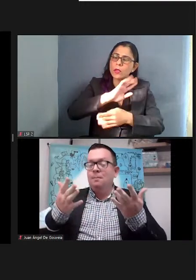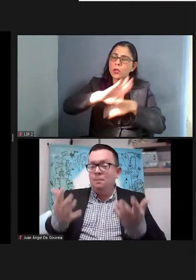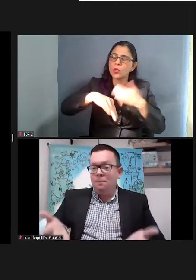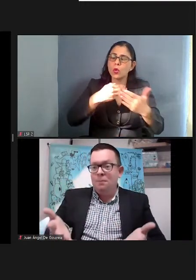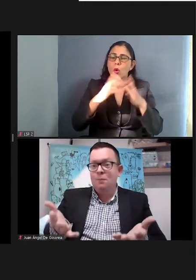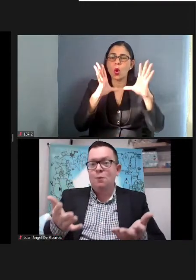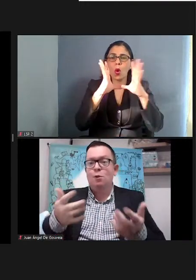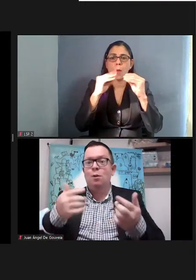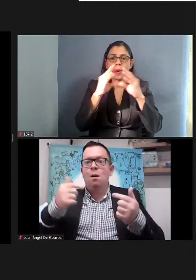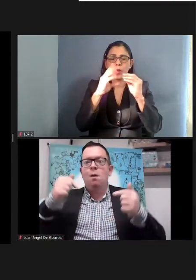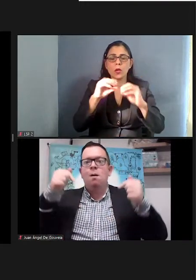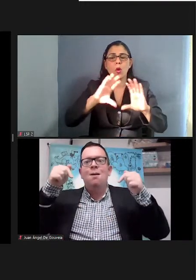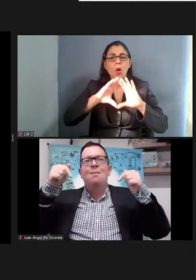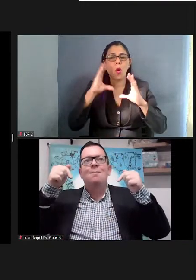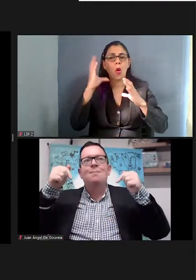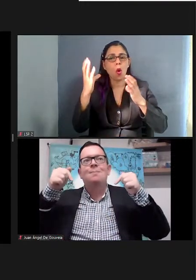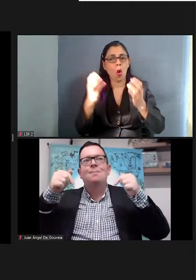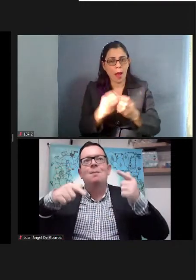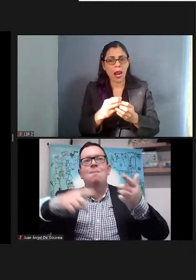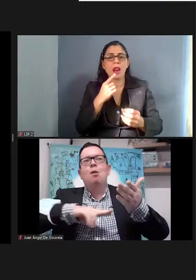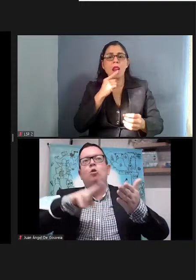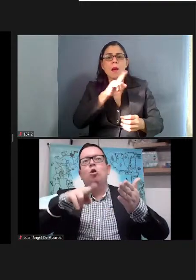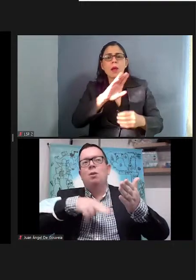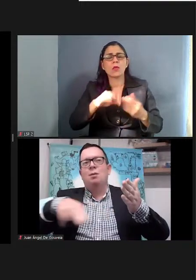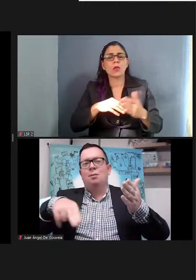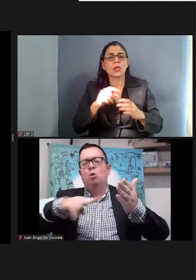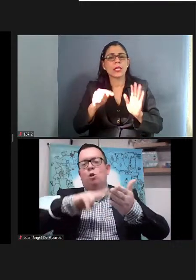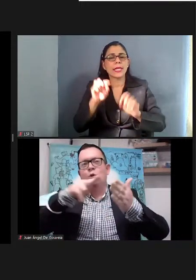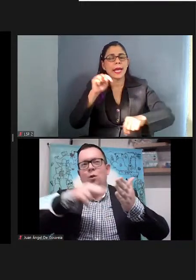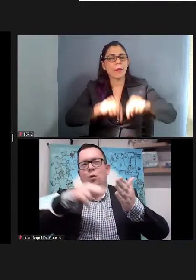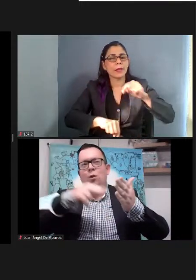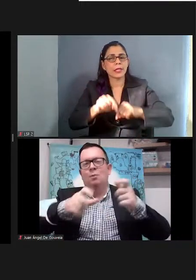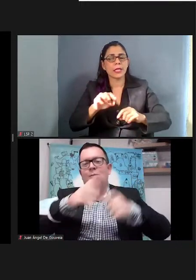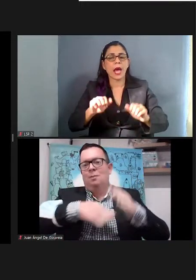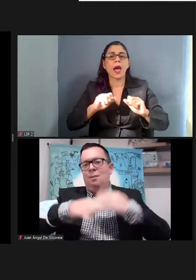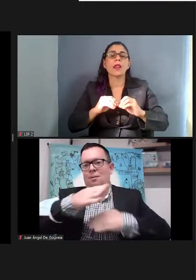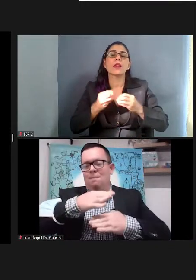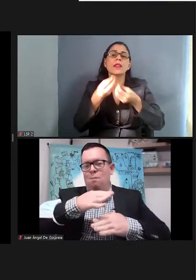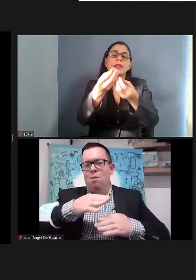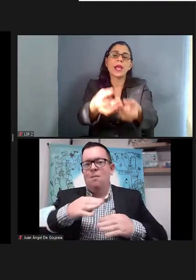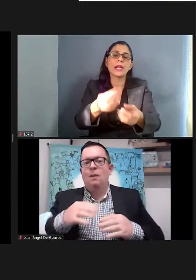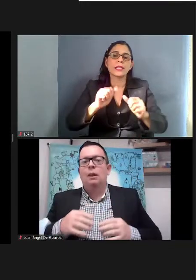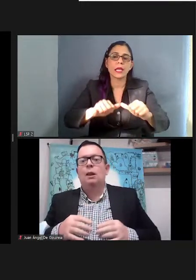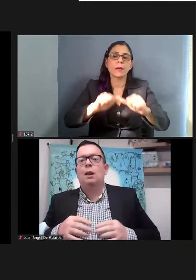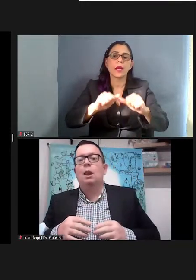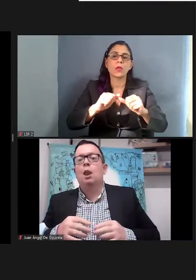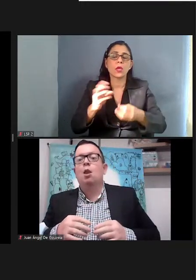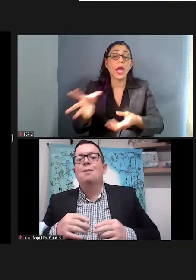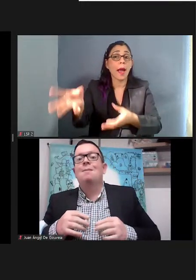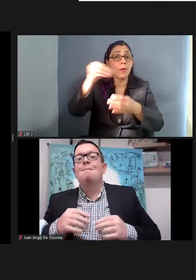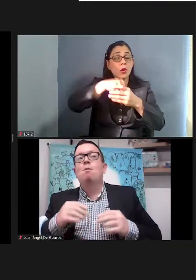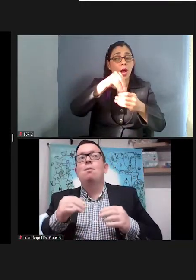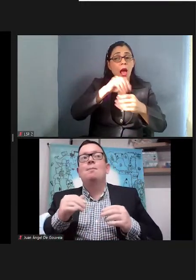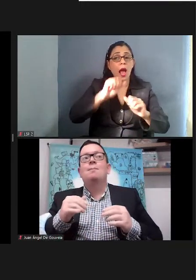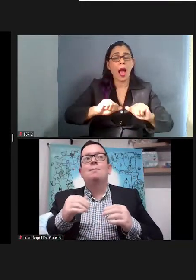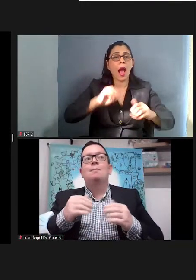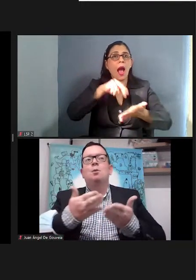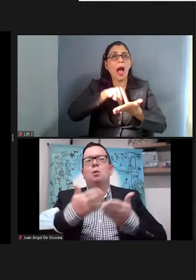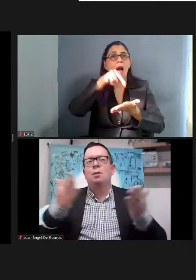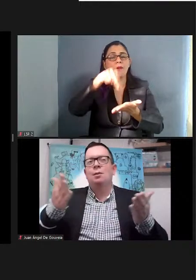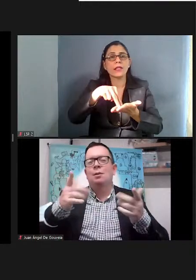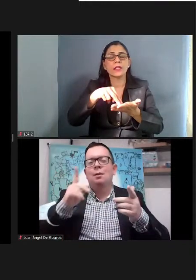of this global summit on disabilities provide follow-up and report advancements and